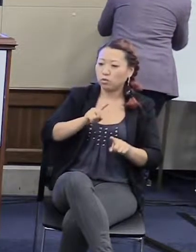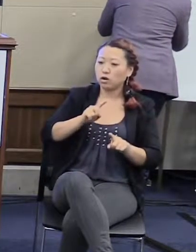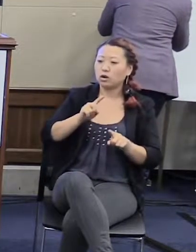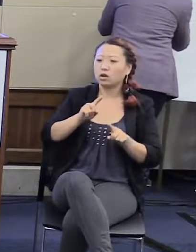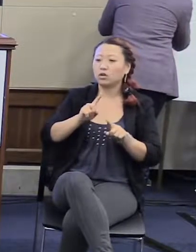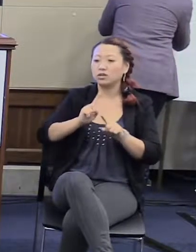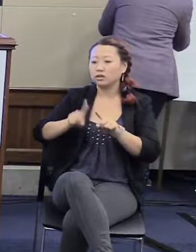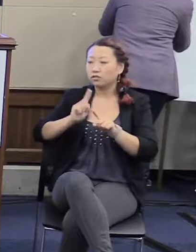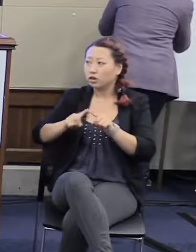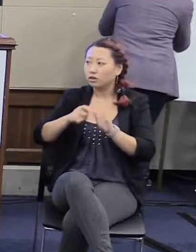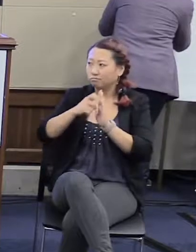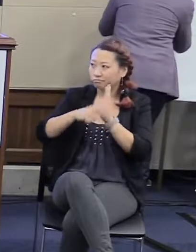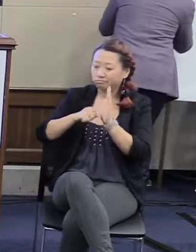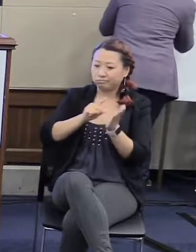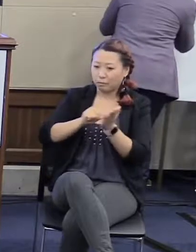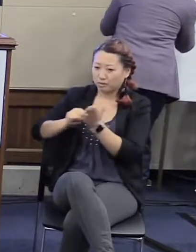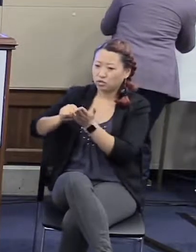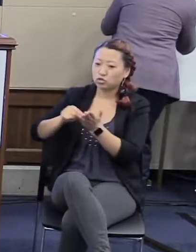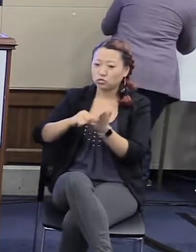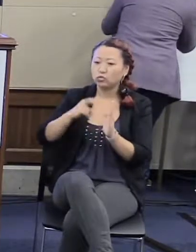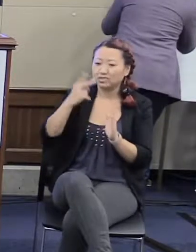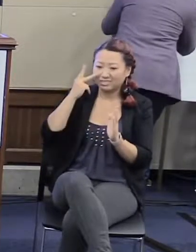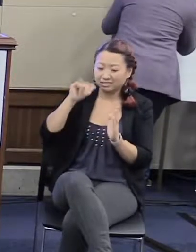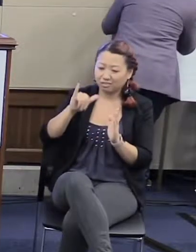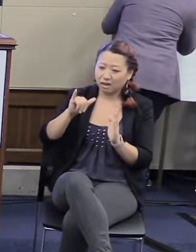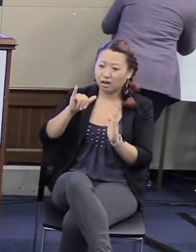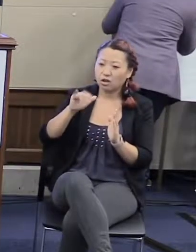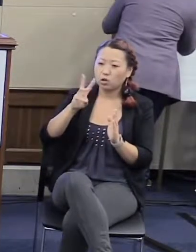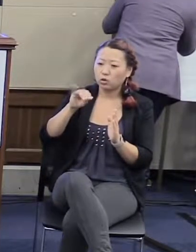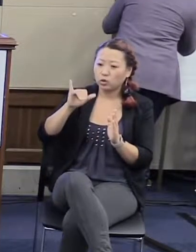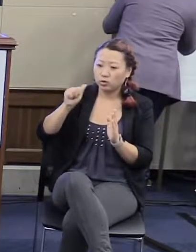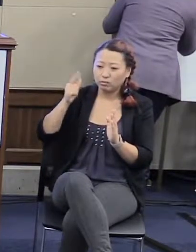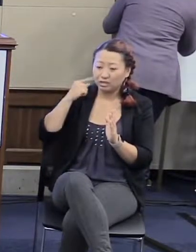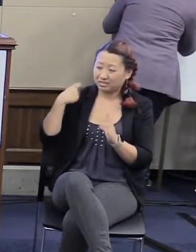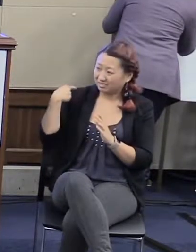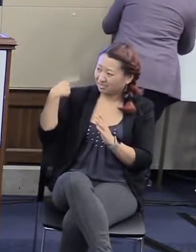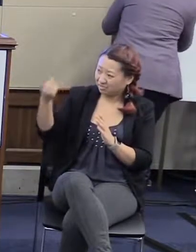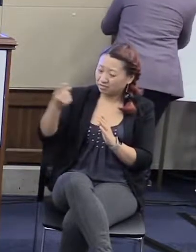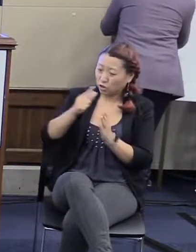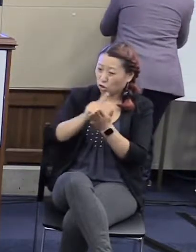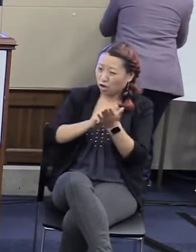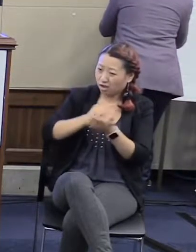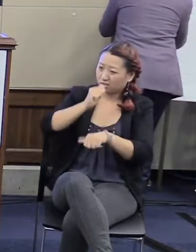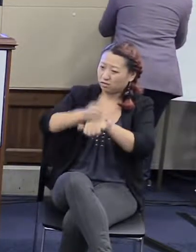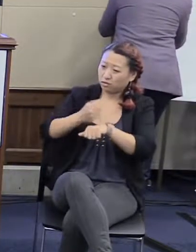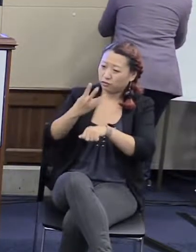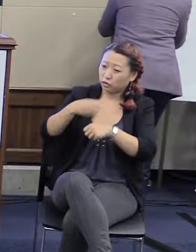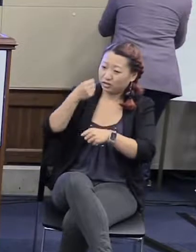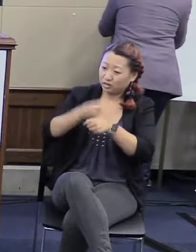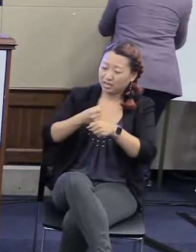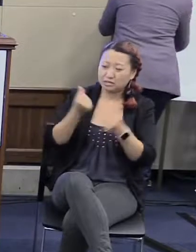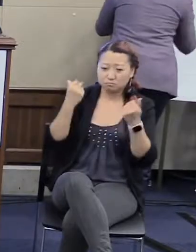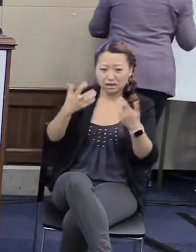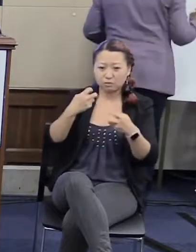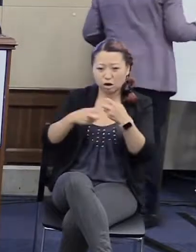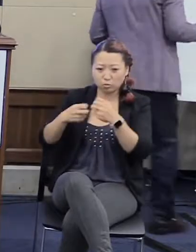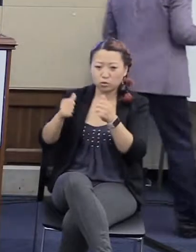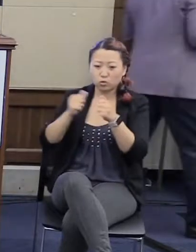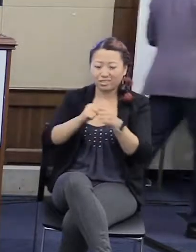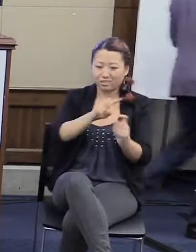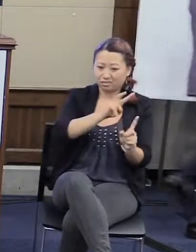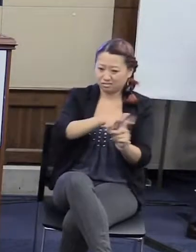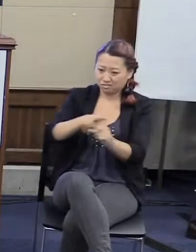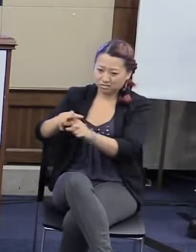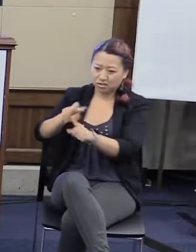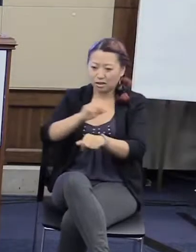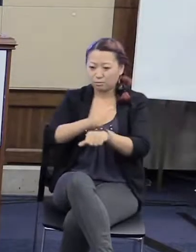And the reason why is it's a law which has been on the books for 4 years, and there's a lot of issues with implementation. But the important thing about it, and where